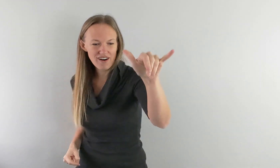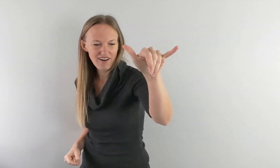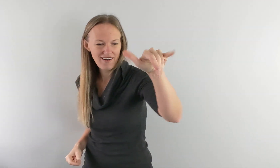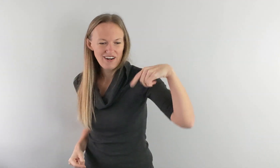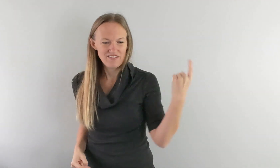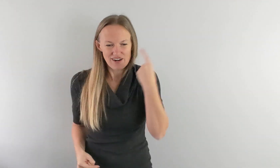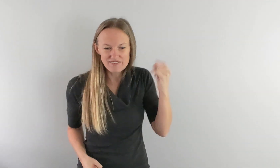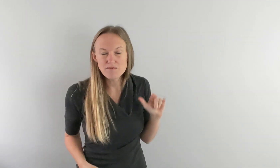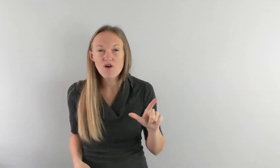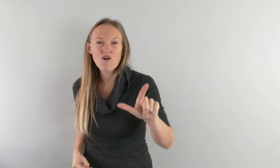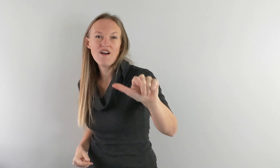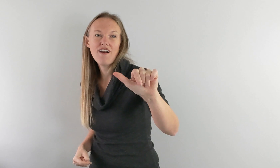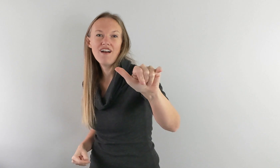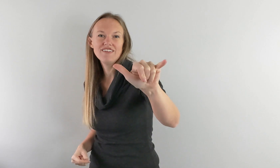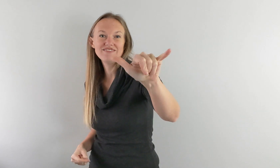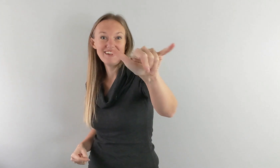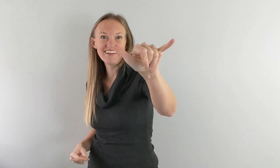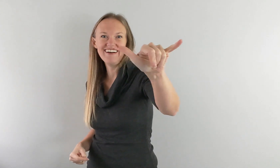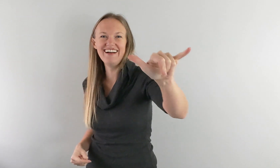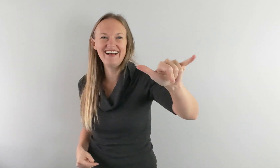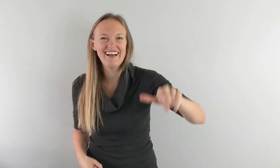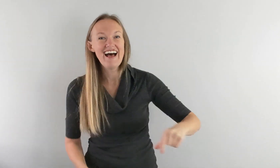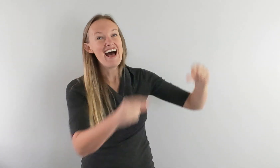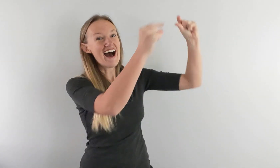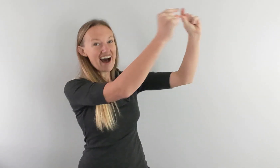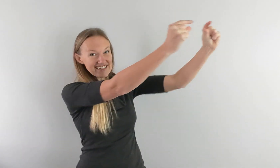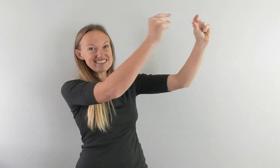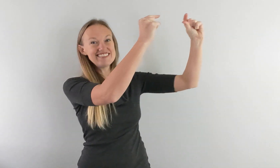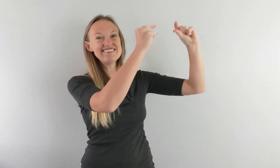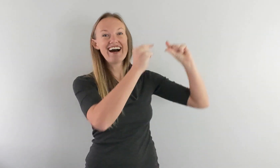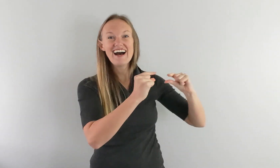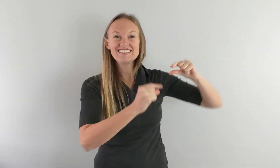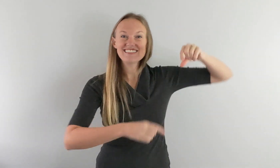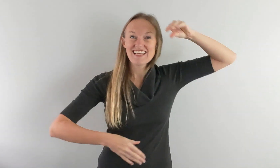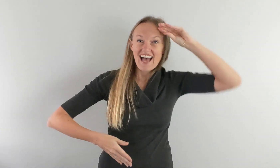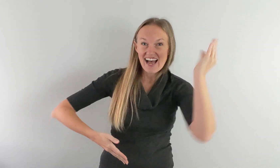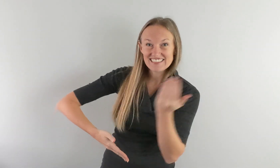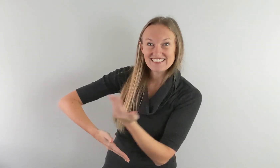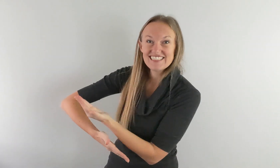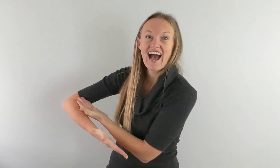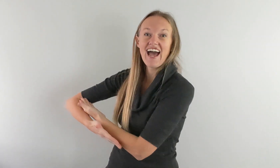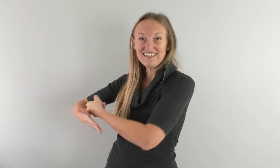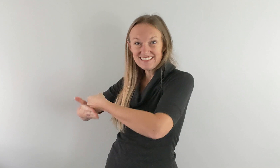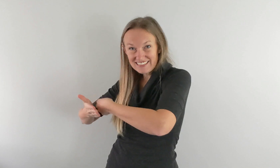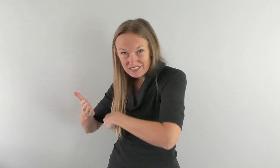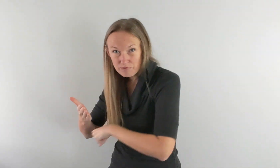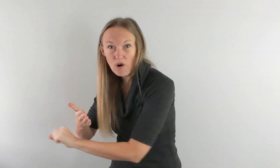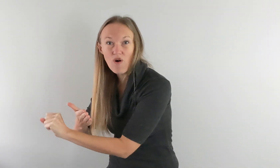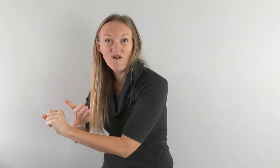forevermore, forevermore. Oh, there we go. Unto us a child is